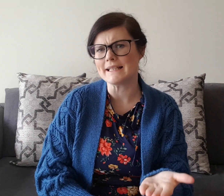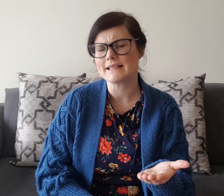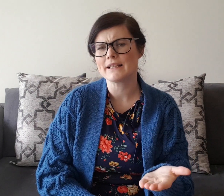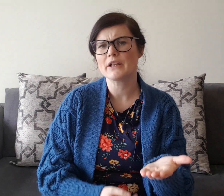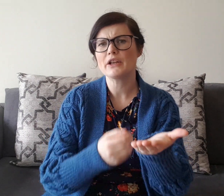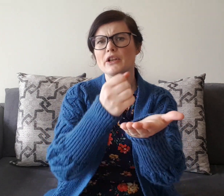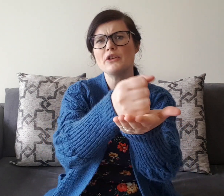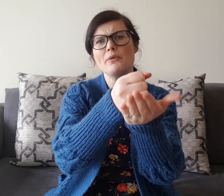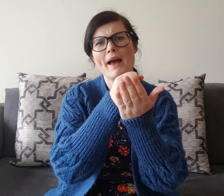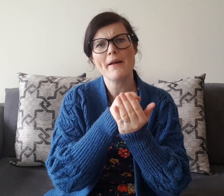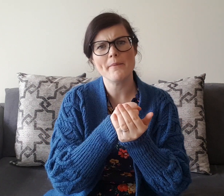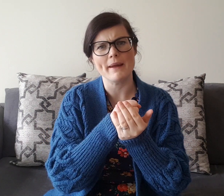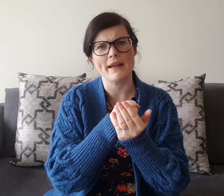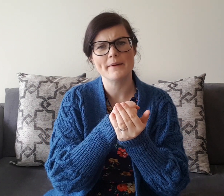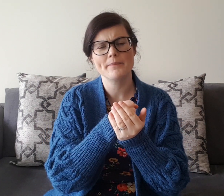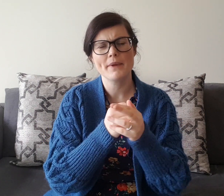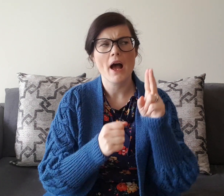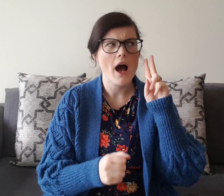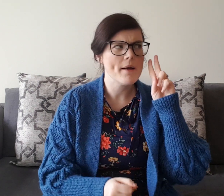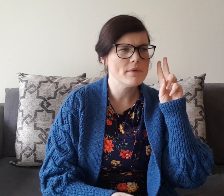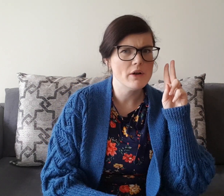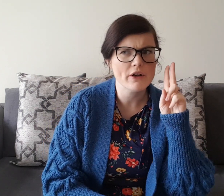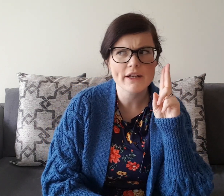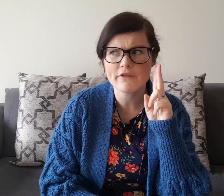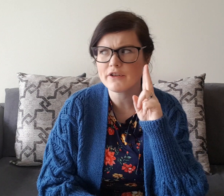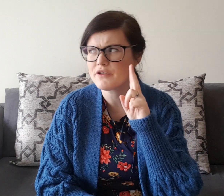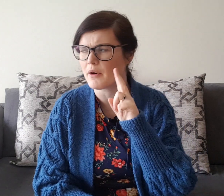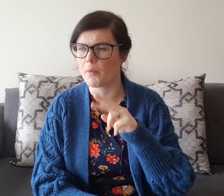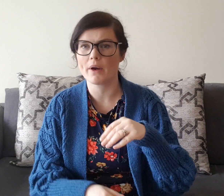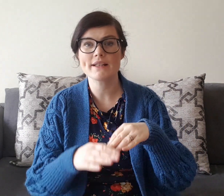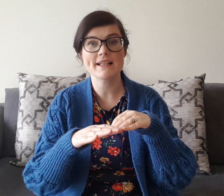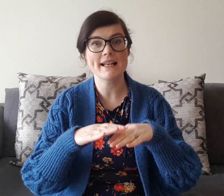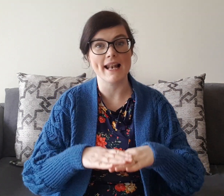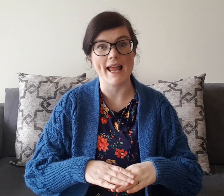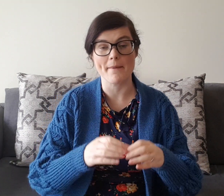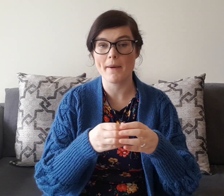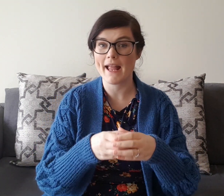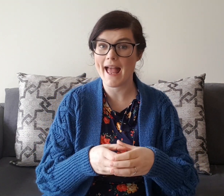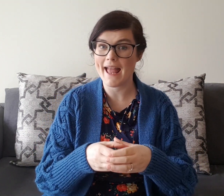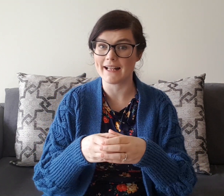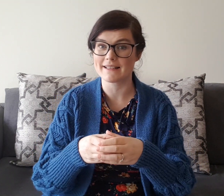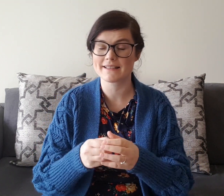Please, can you help me? I'm looking for somewhere to lay my eggs."